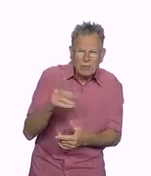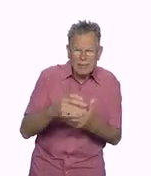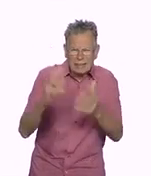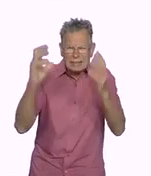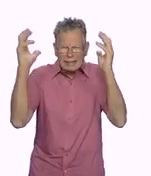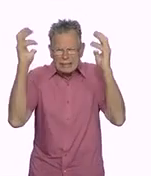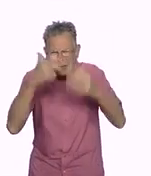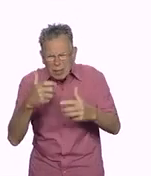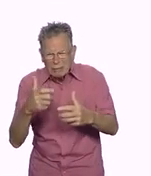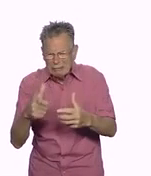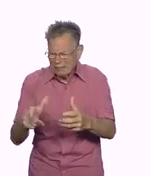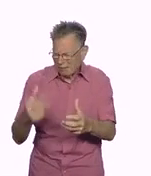about.